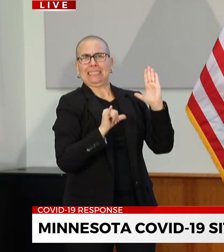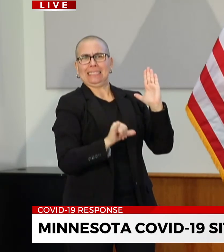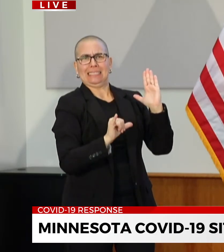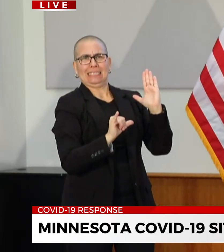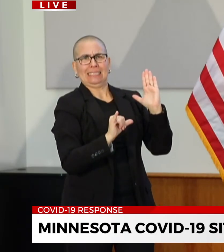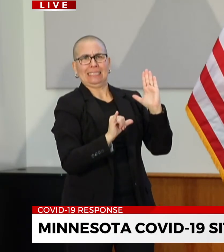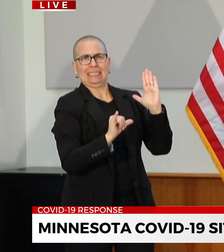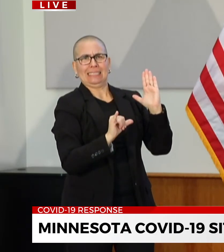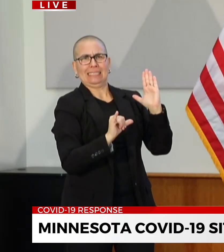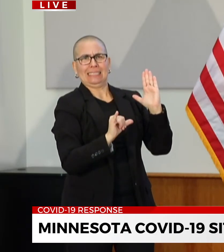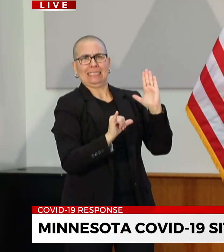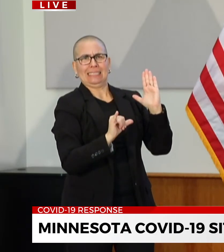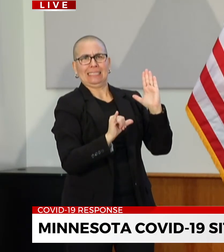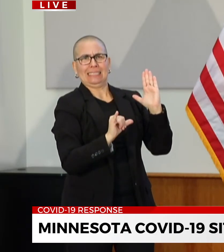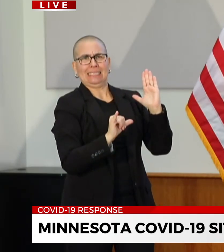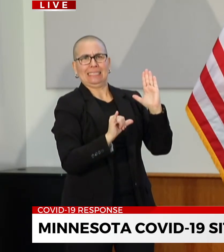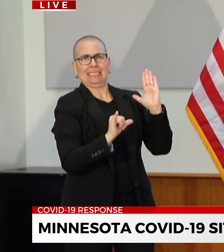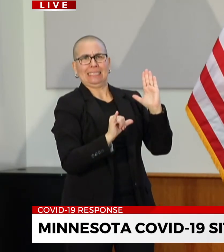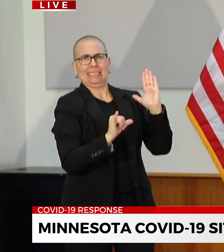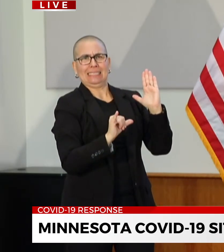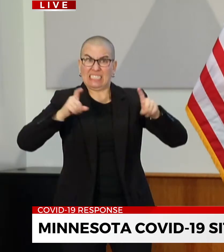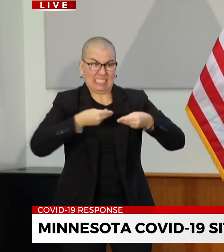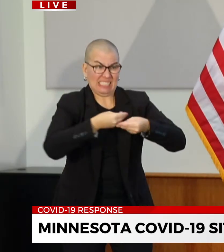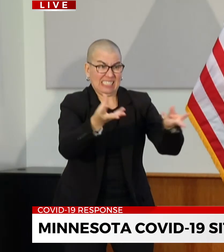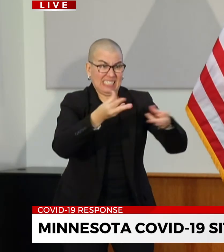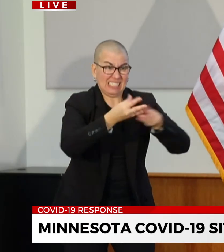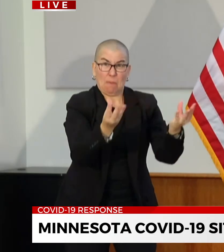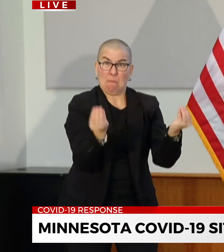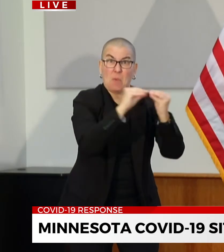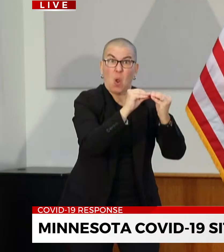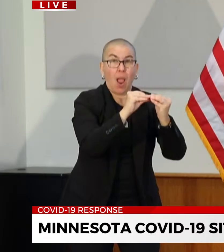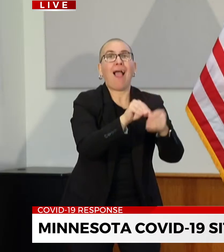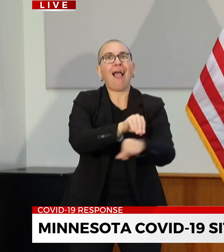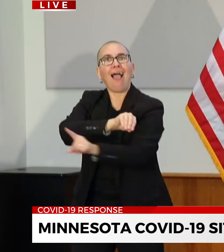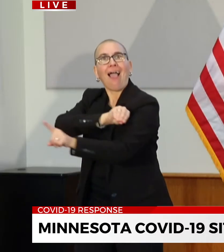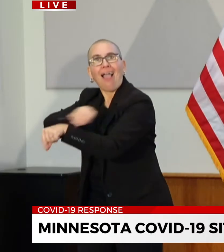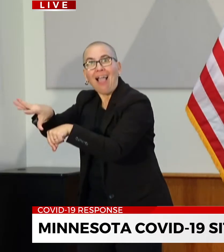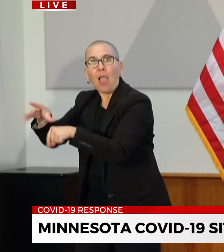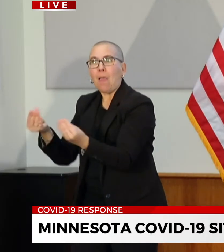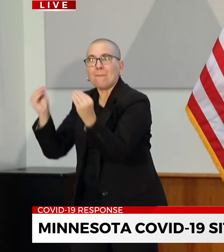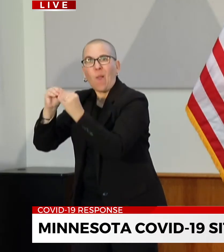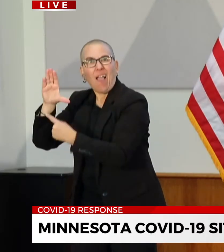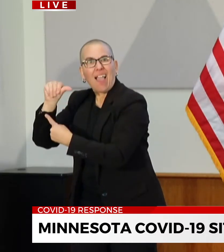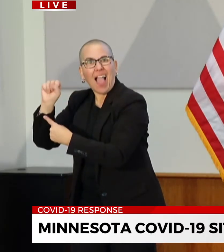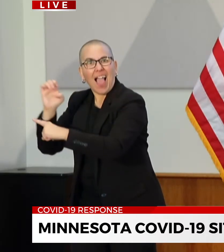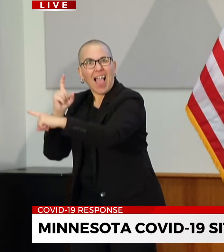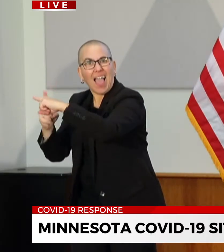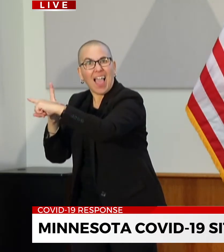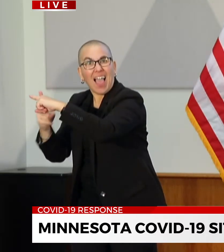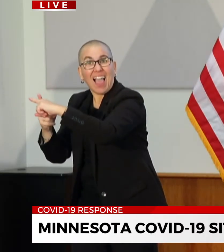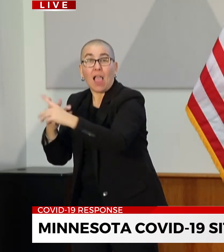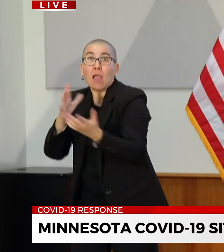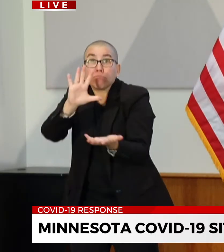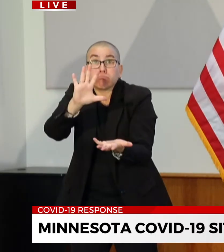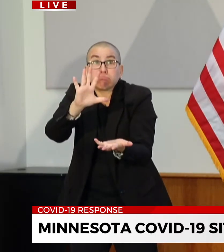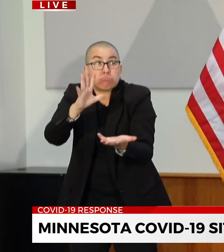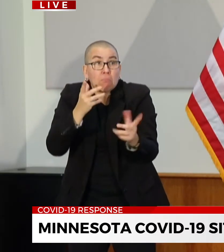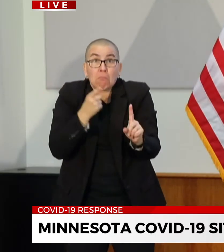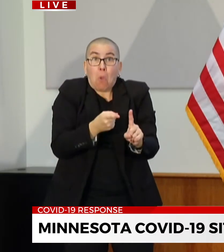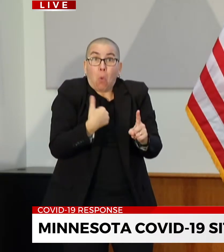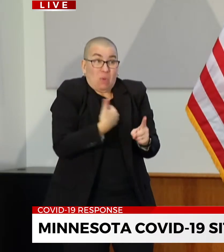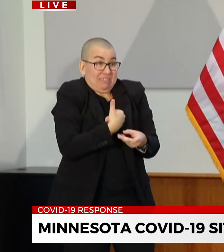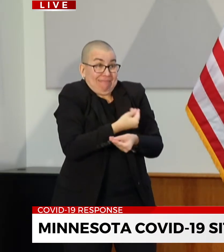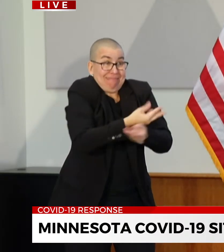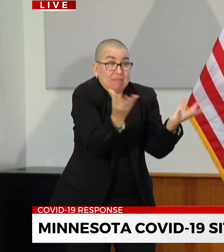more. And the fact that we are testing so robustly is really one of the bright spots, I think, in the Minnesota response.